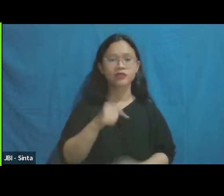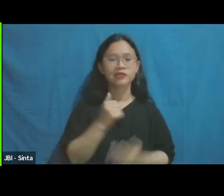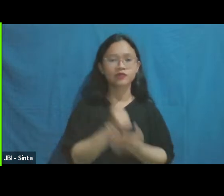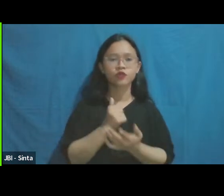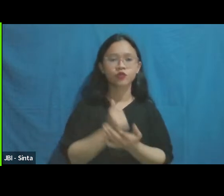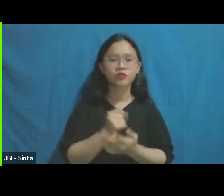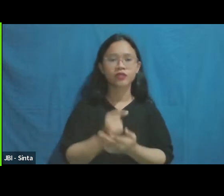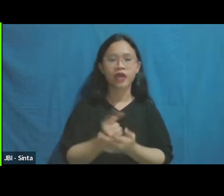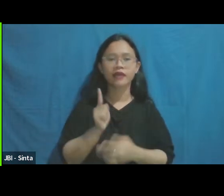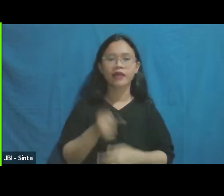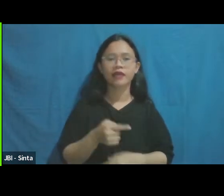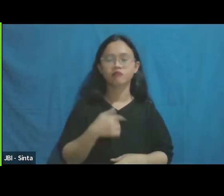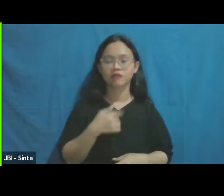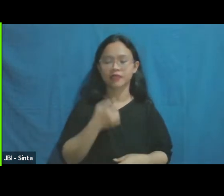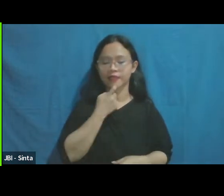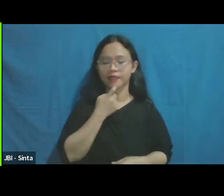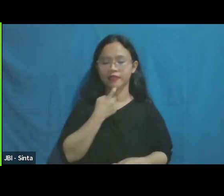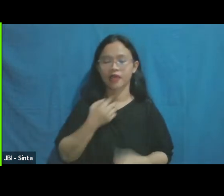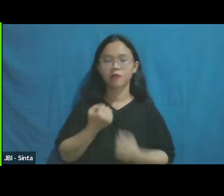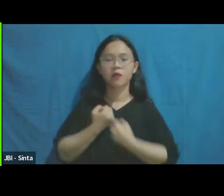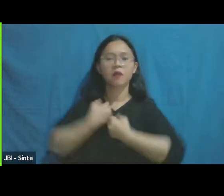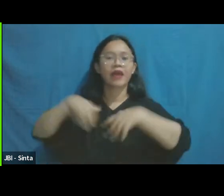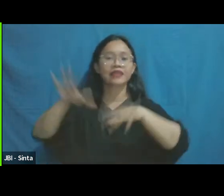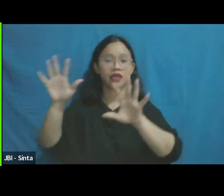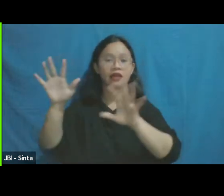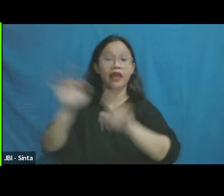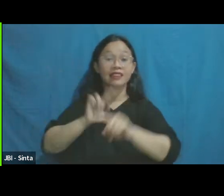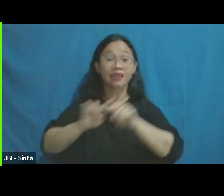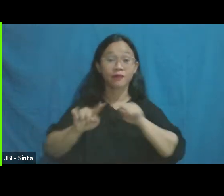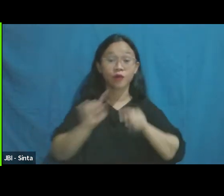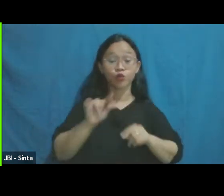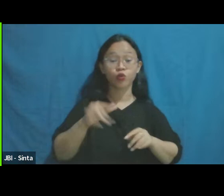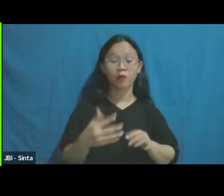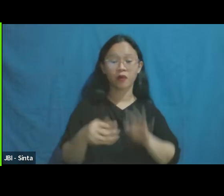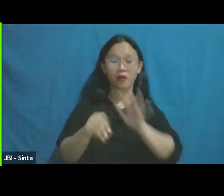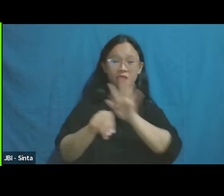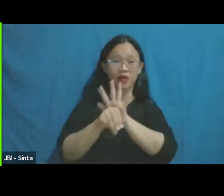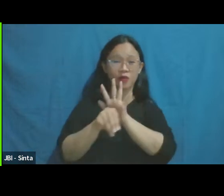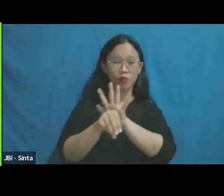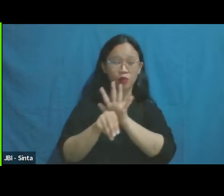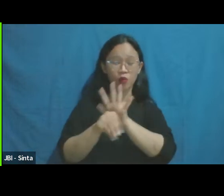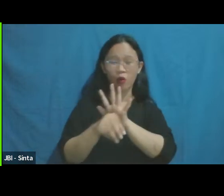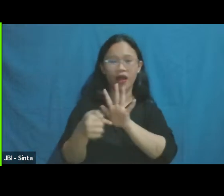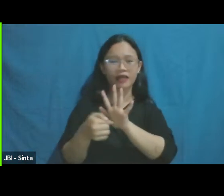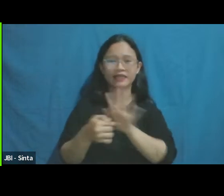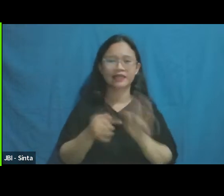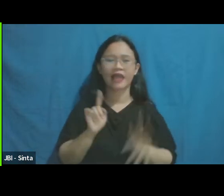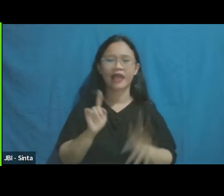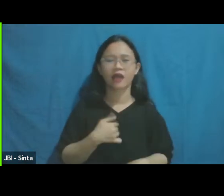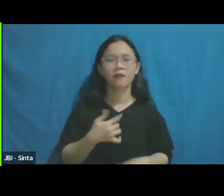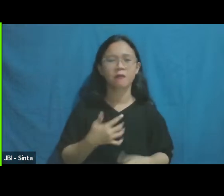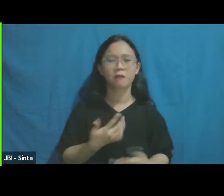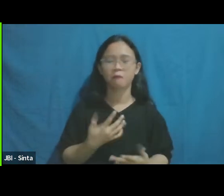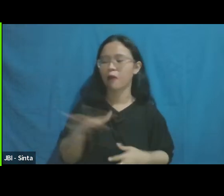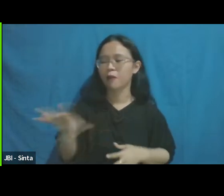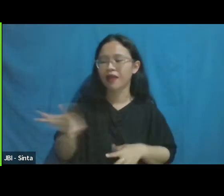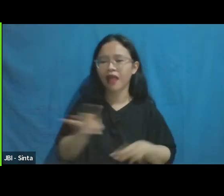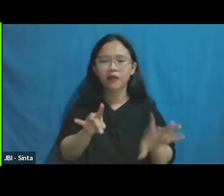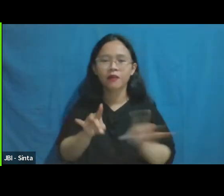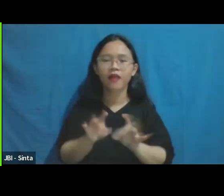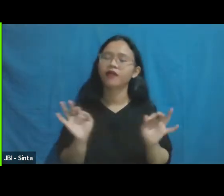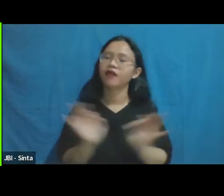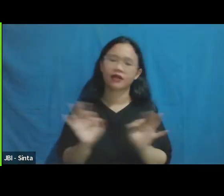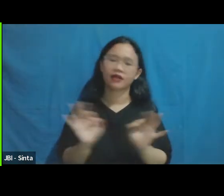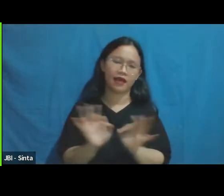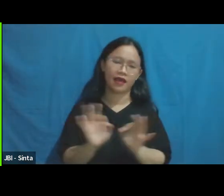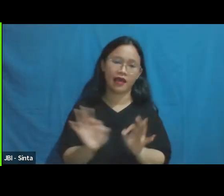choice, but for Papua, that was the act of no choice. Only 1,025